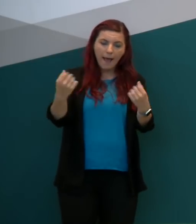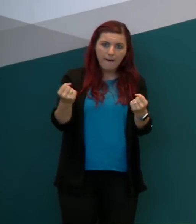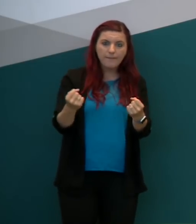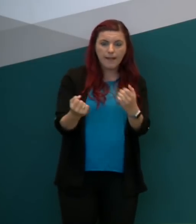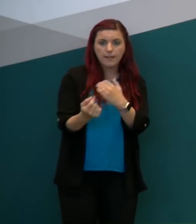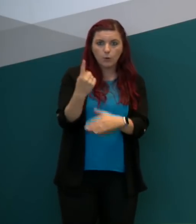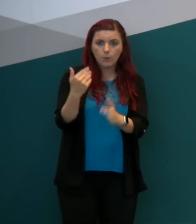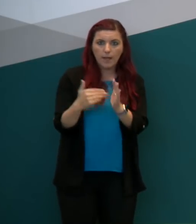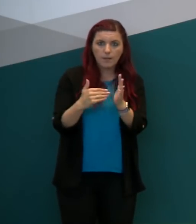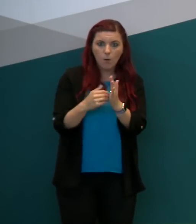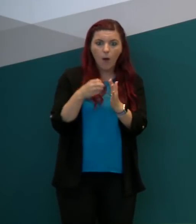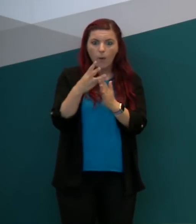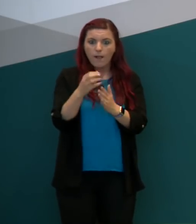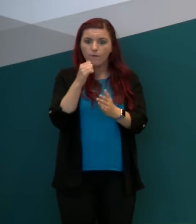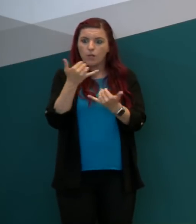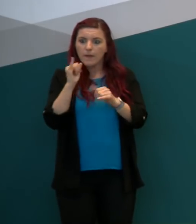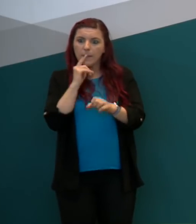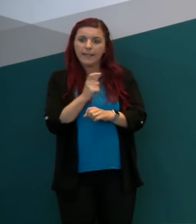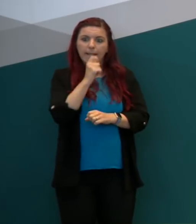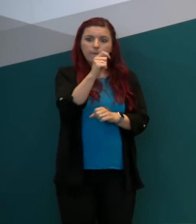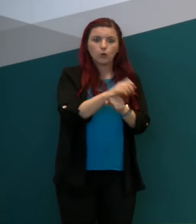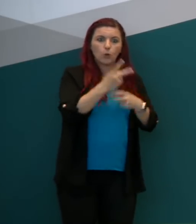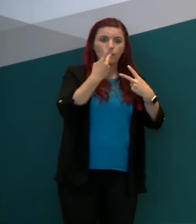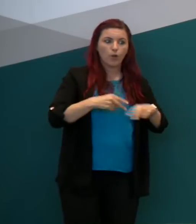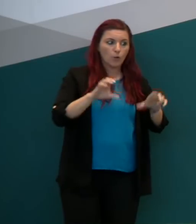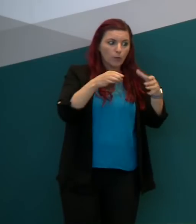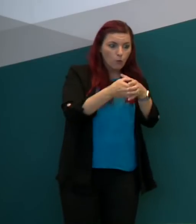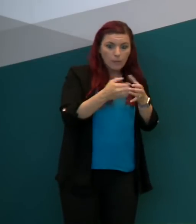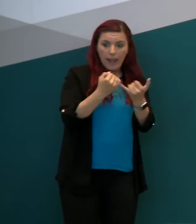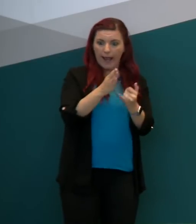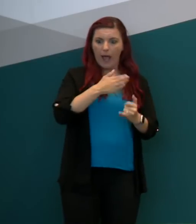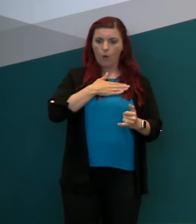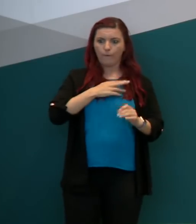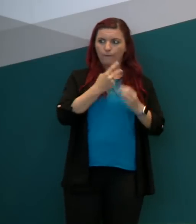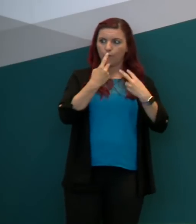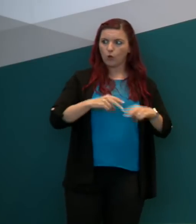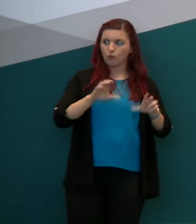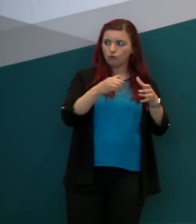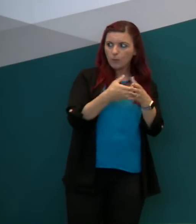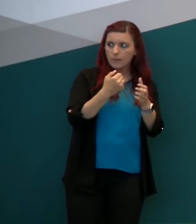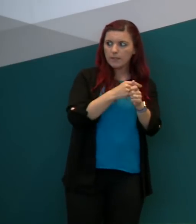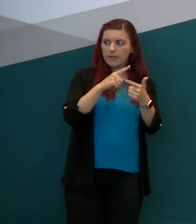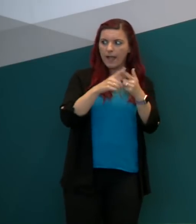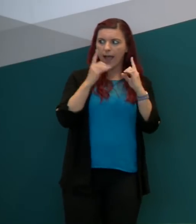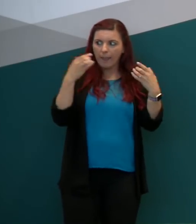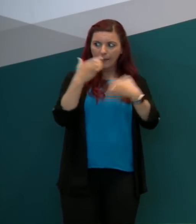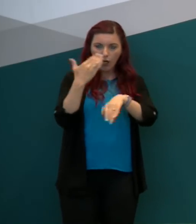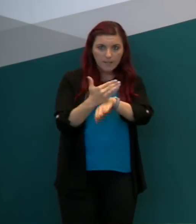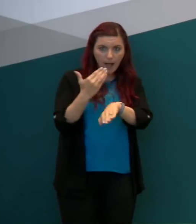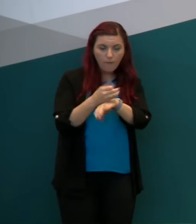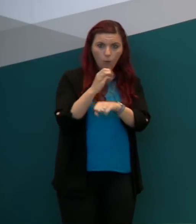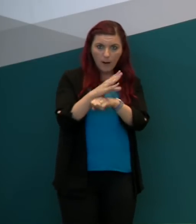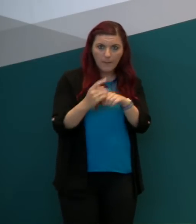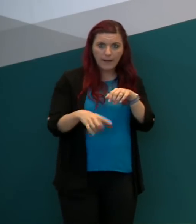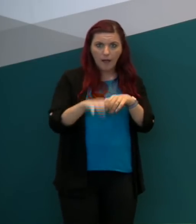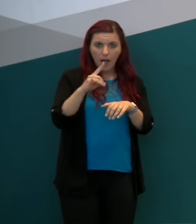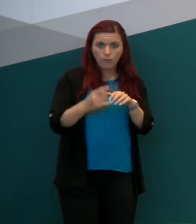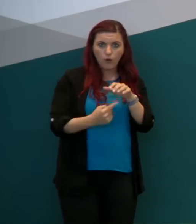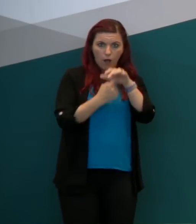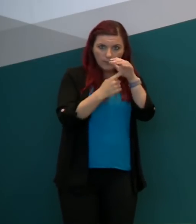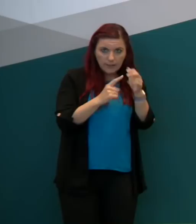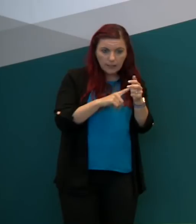highest priority groups. So some of the vulnerable groups that we've identified already here, people who are healthcare workers, will obviously be high priorities in the context